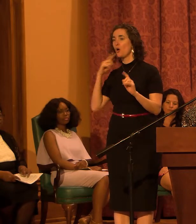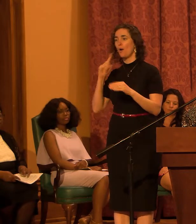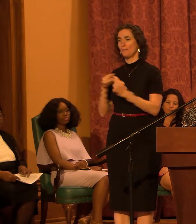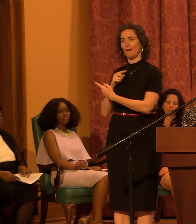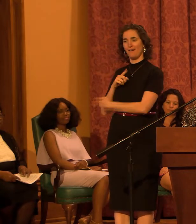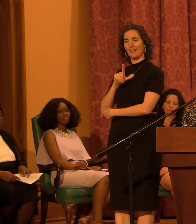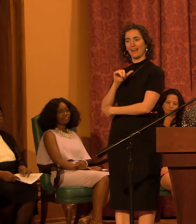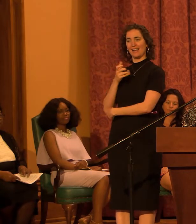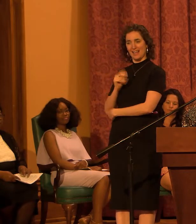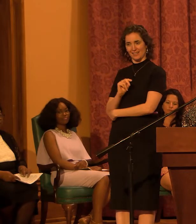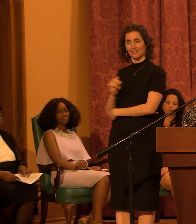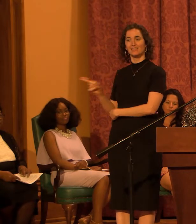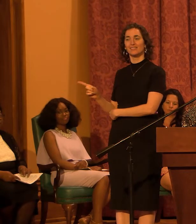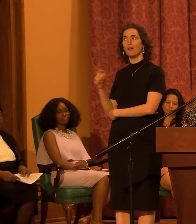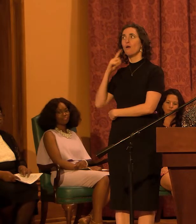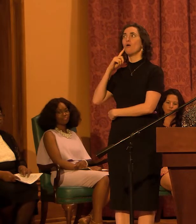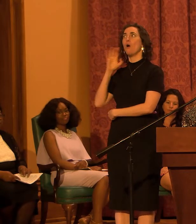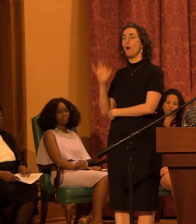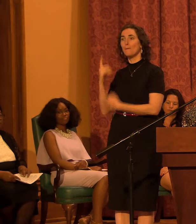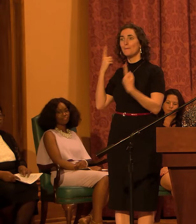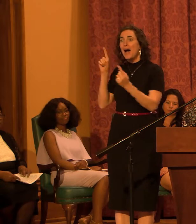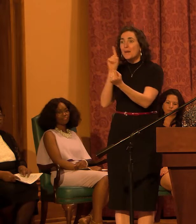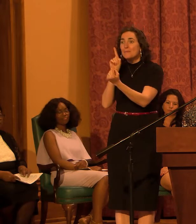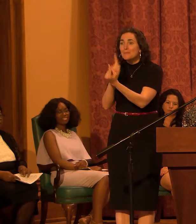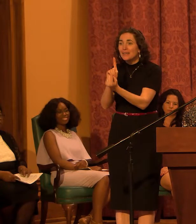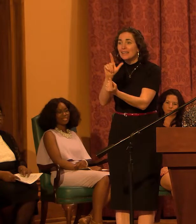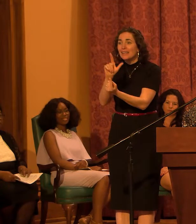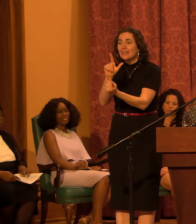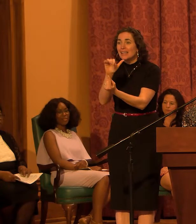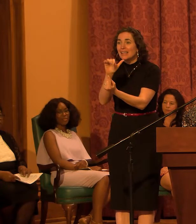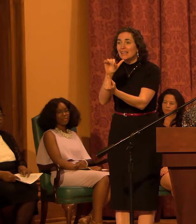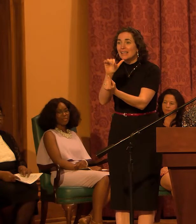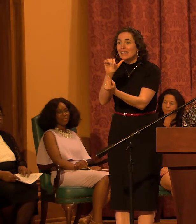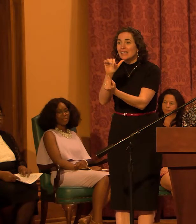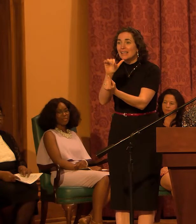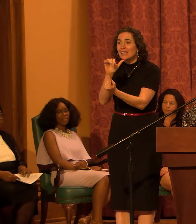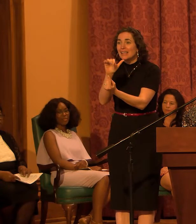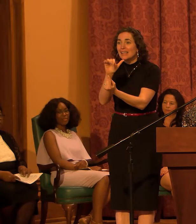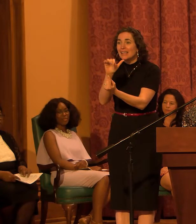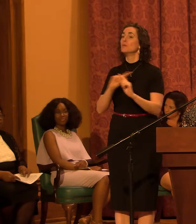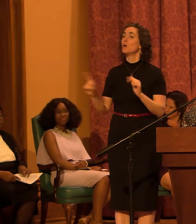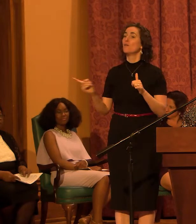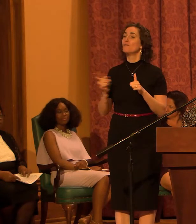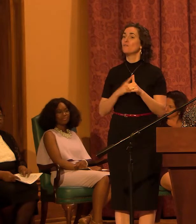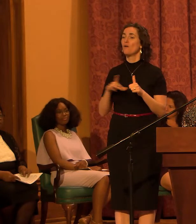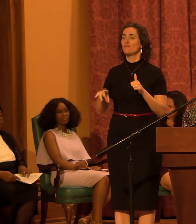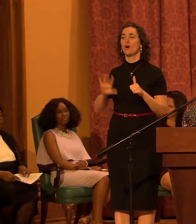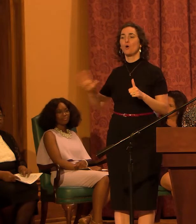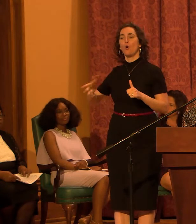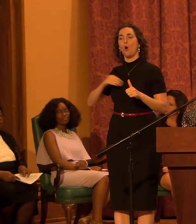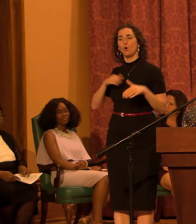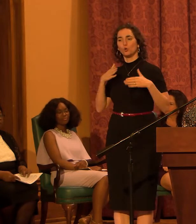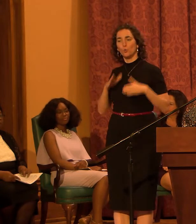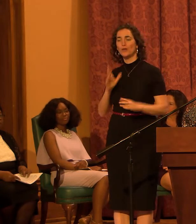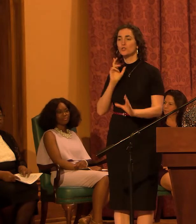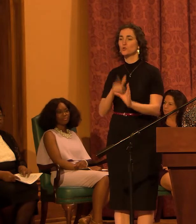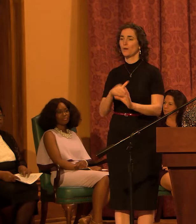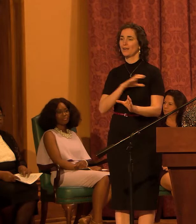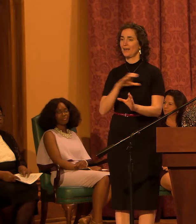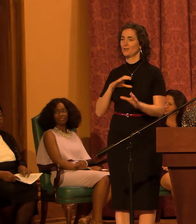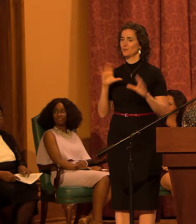Lillian, and she learned about Lillian, and finally she got to meet Lillian in person after a while, but not before she found her own way to the council